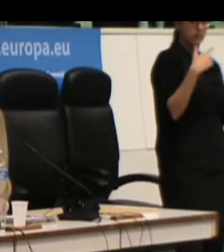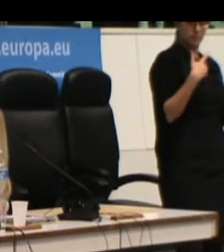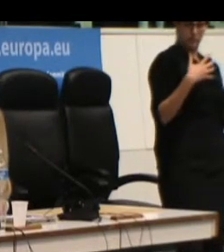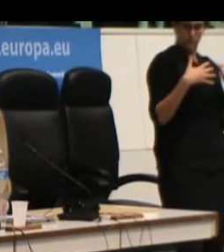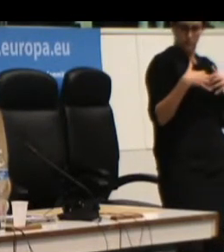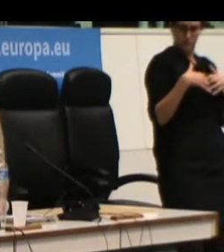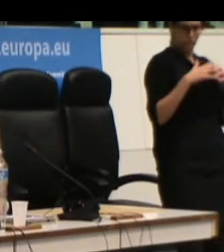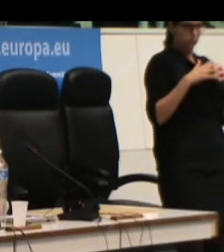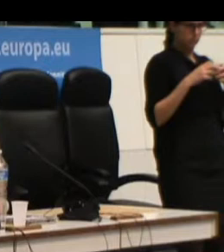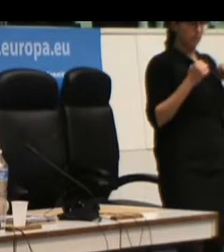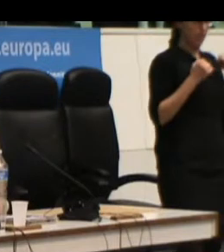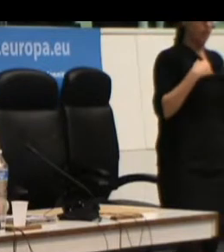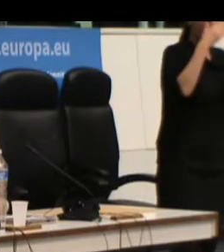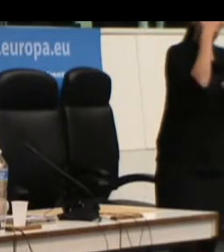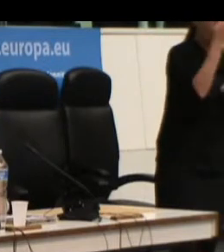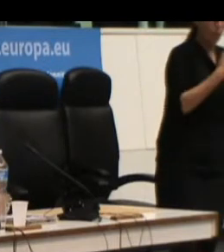is.